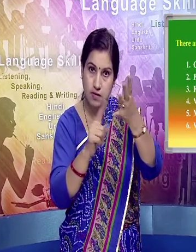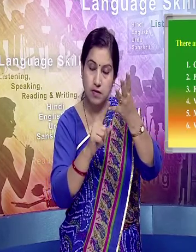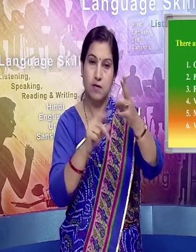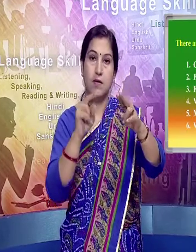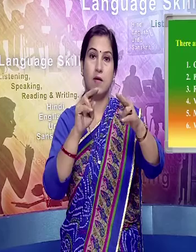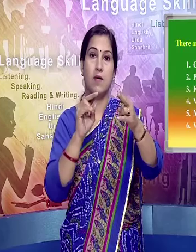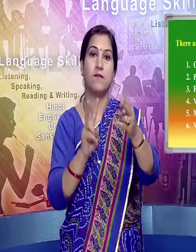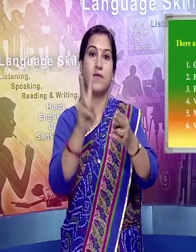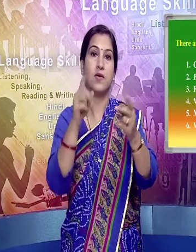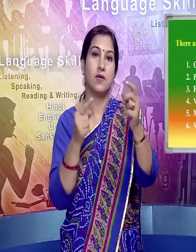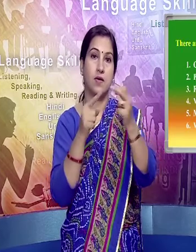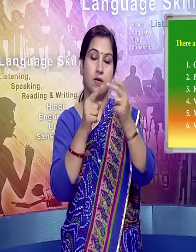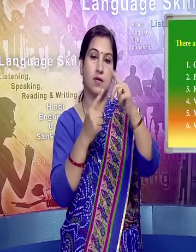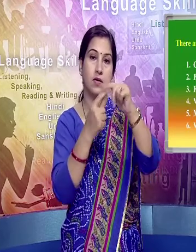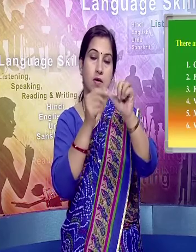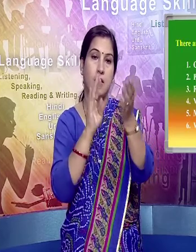minerals, and water.